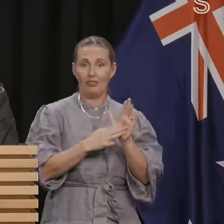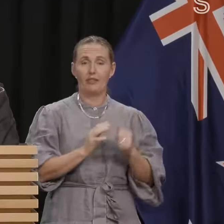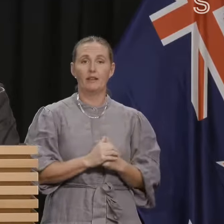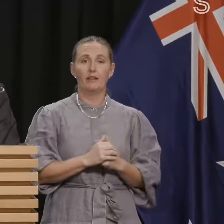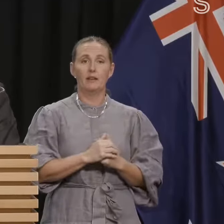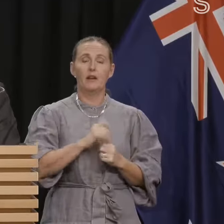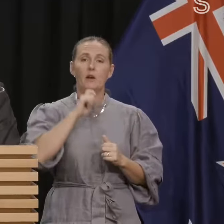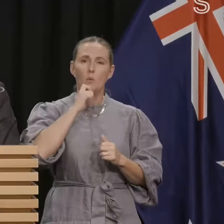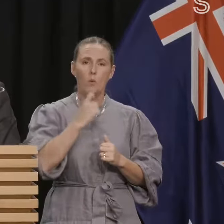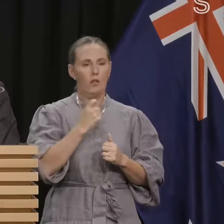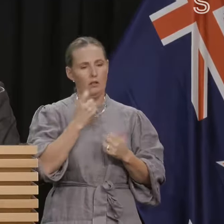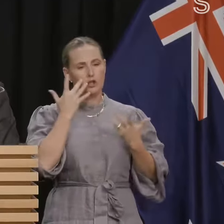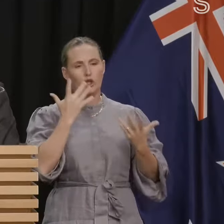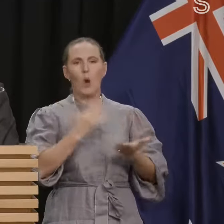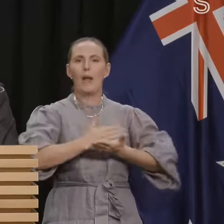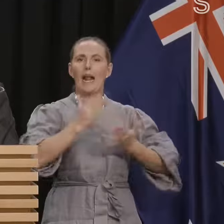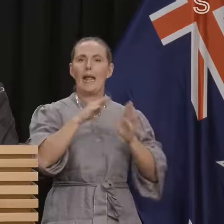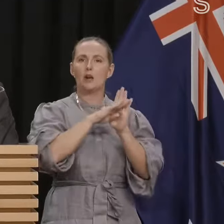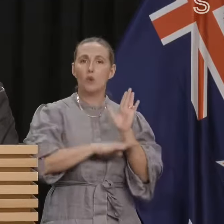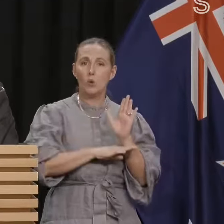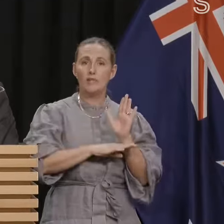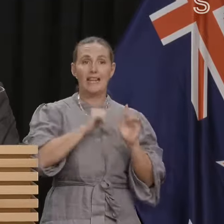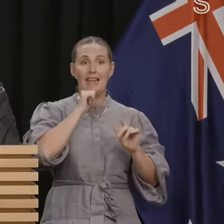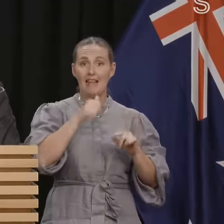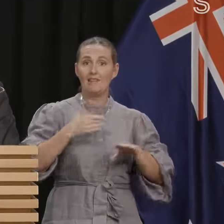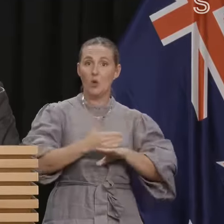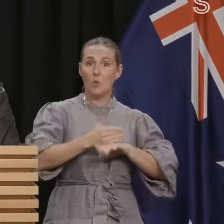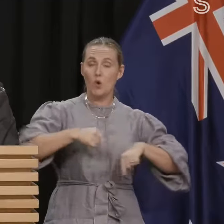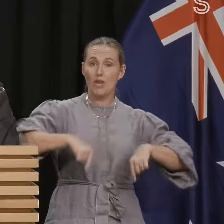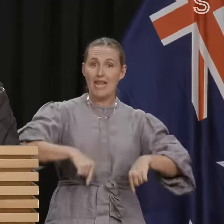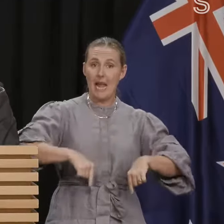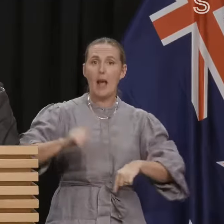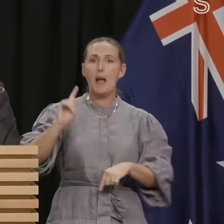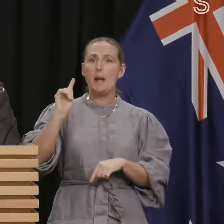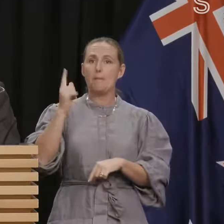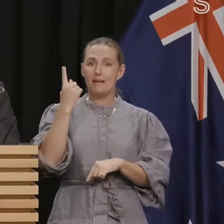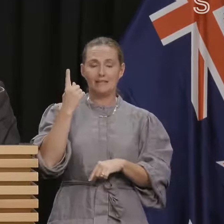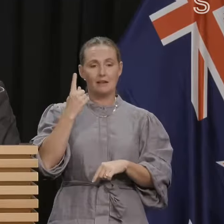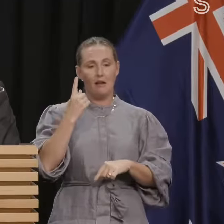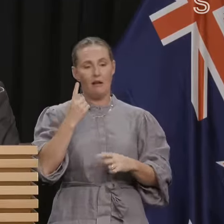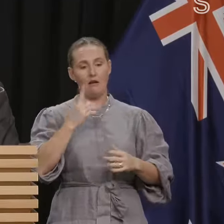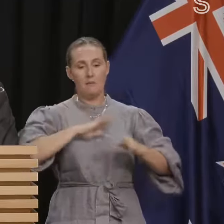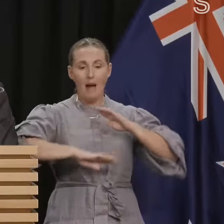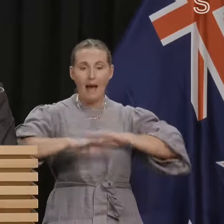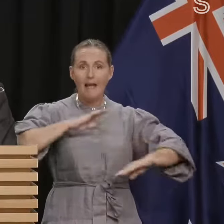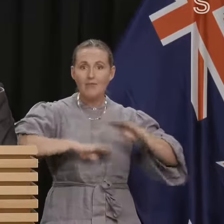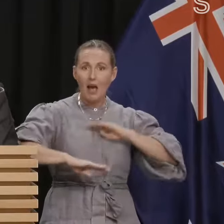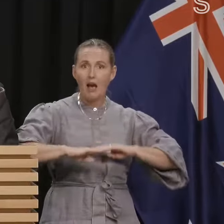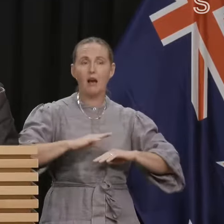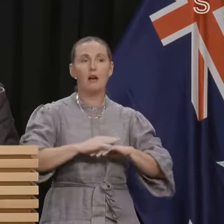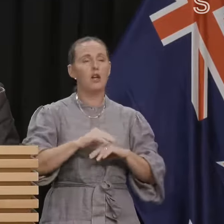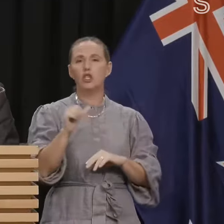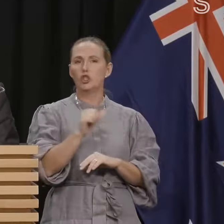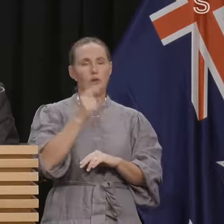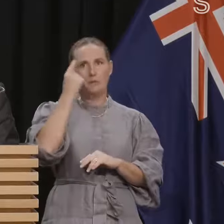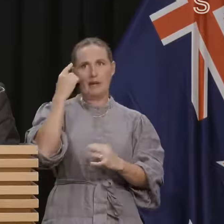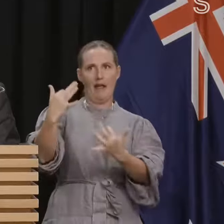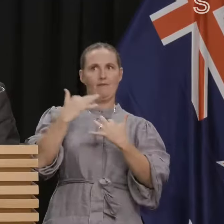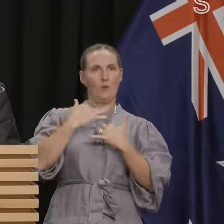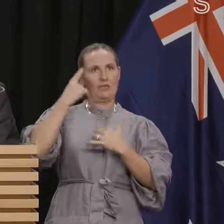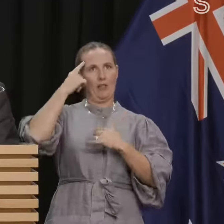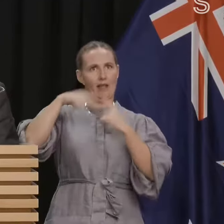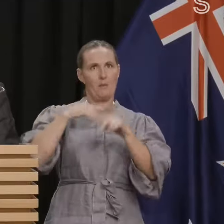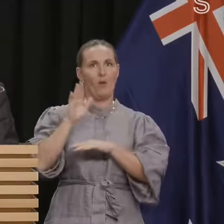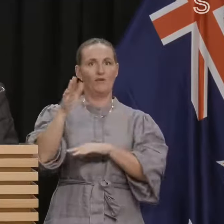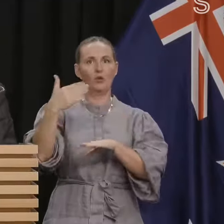while in office, ministers' conduct and decisions should not be influenced by the prospect or expectation of future employment with a